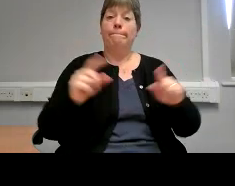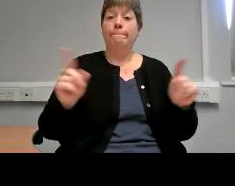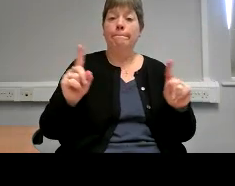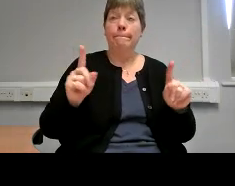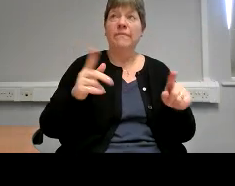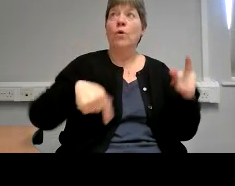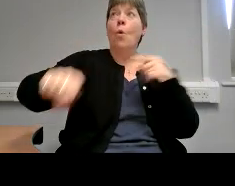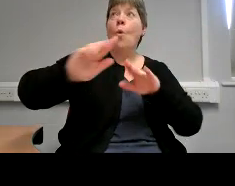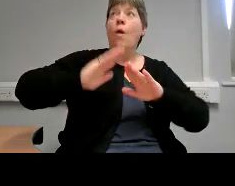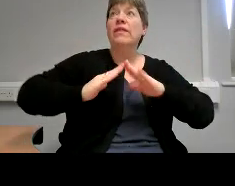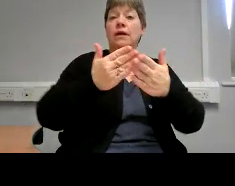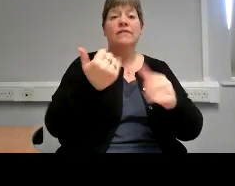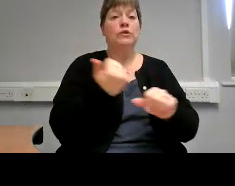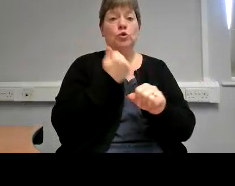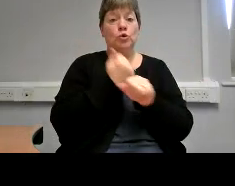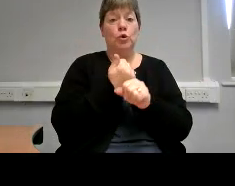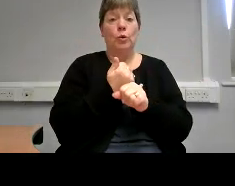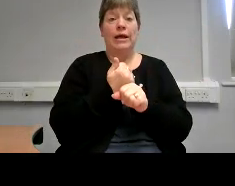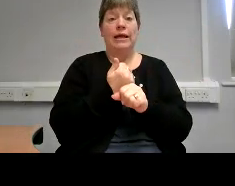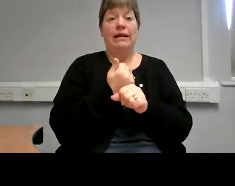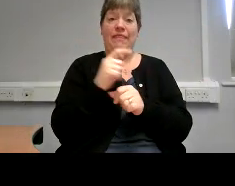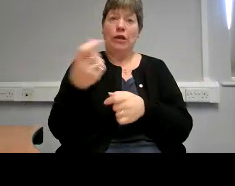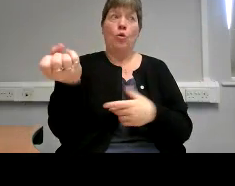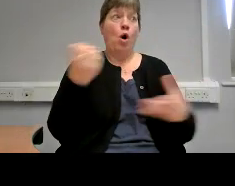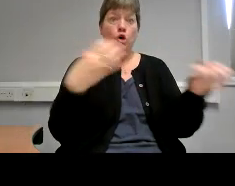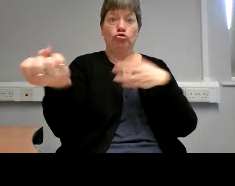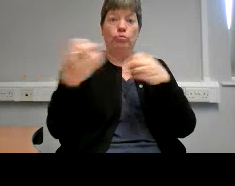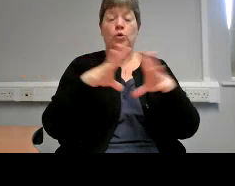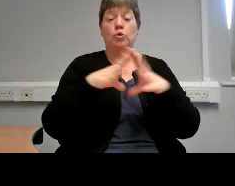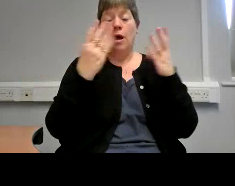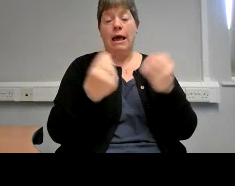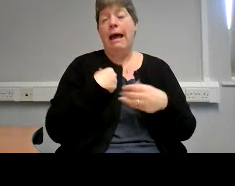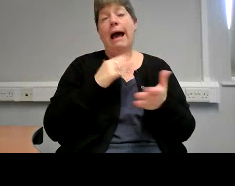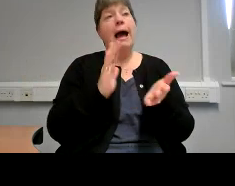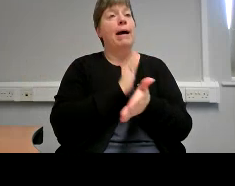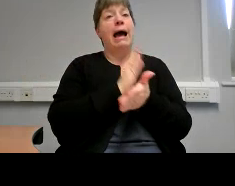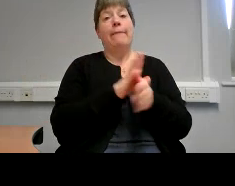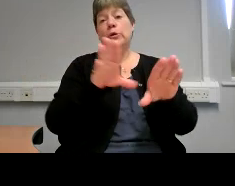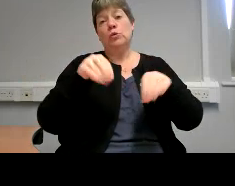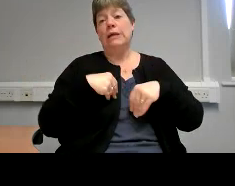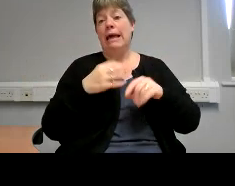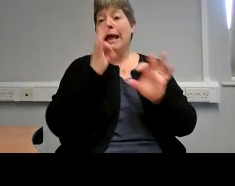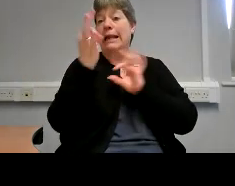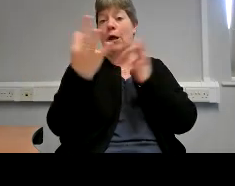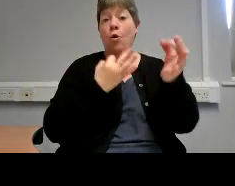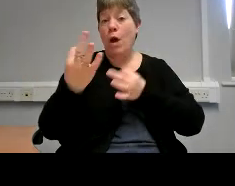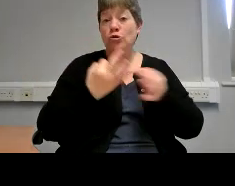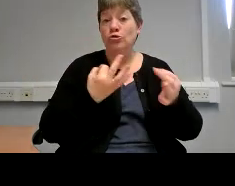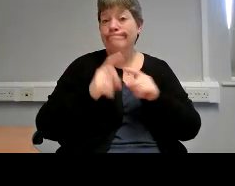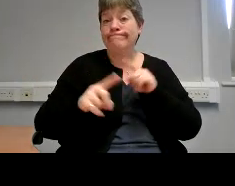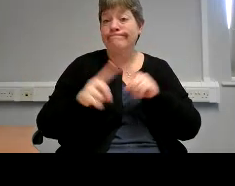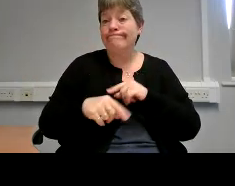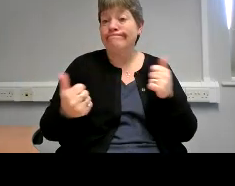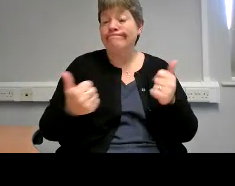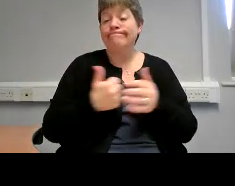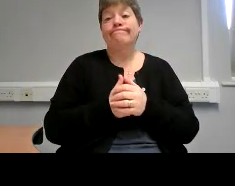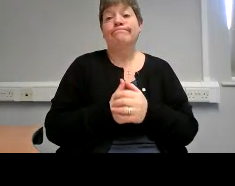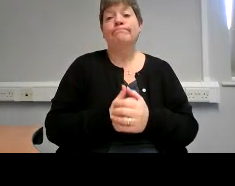these services do contribute to. And I'm happy to answer any questions that anybody may have on any of those